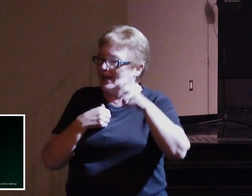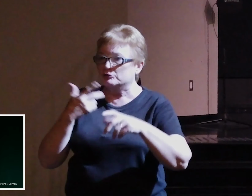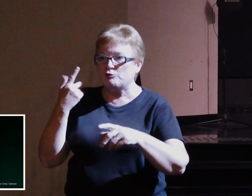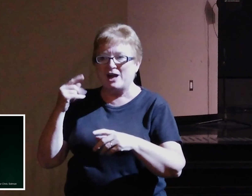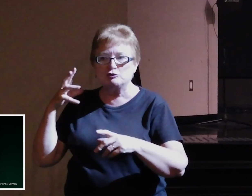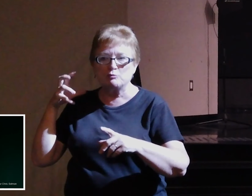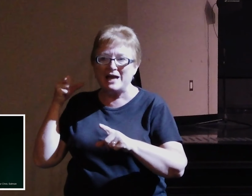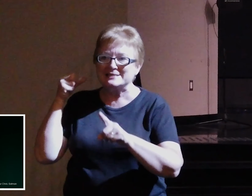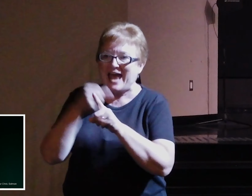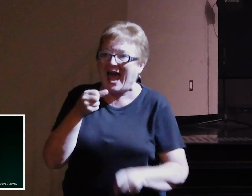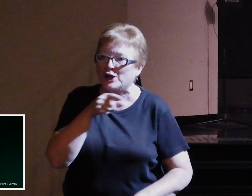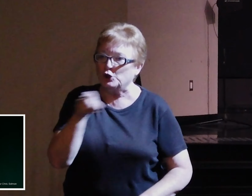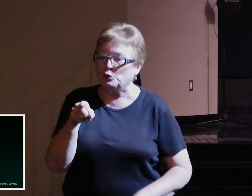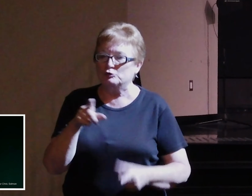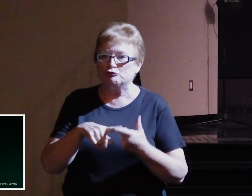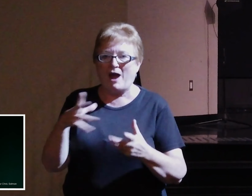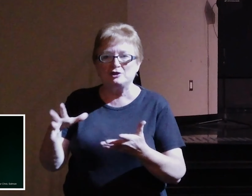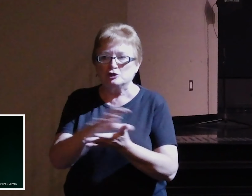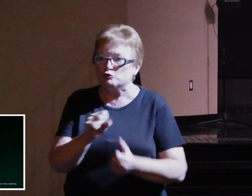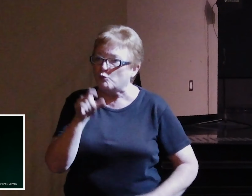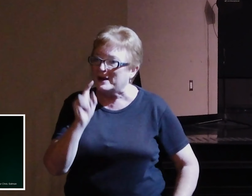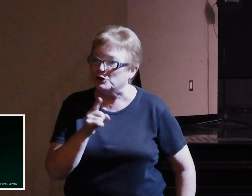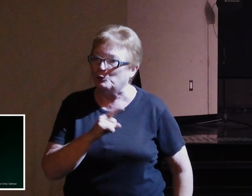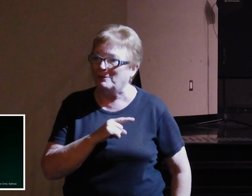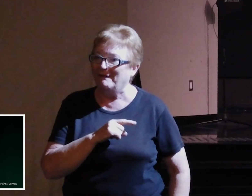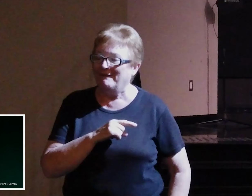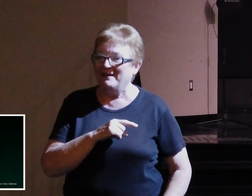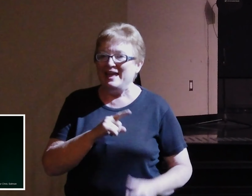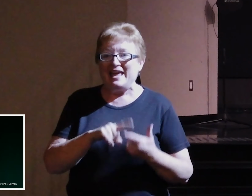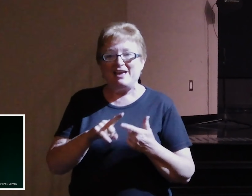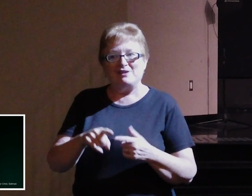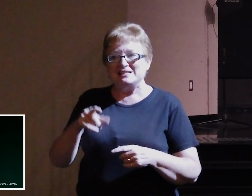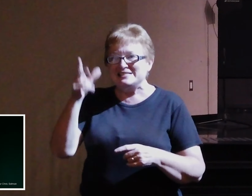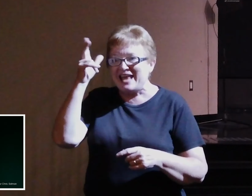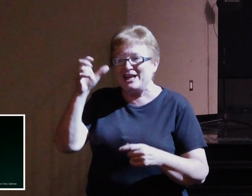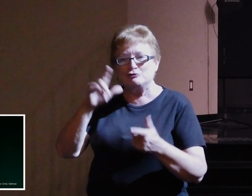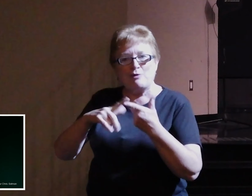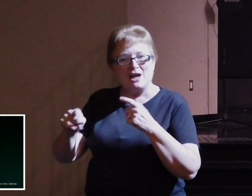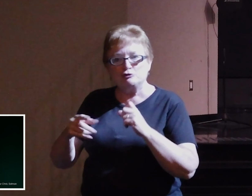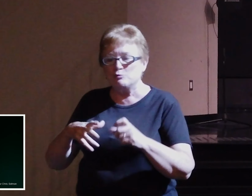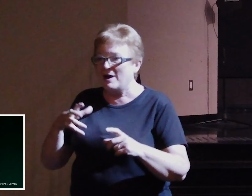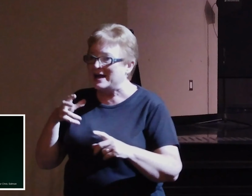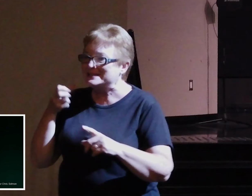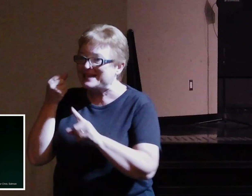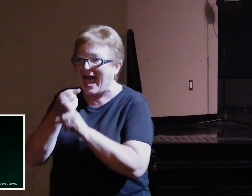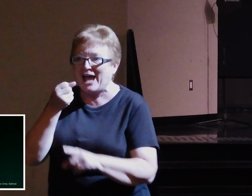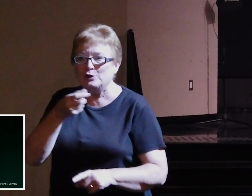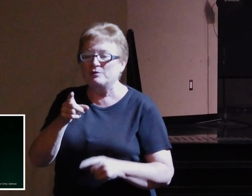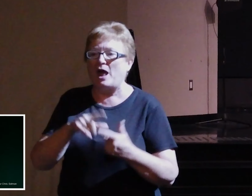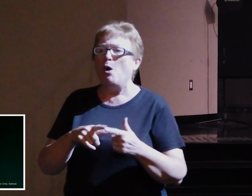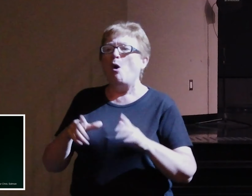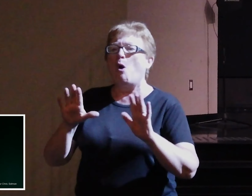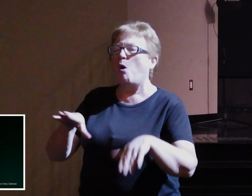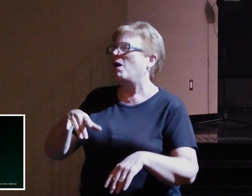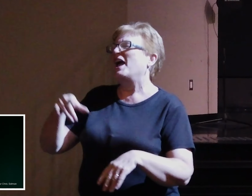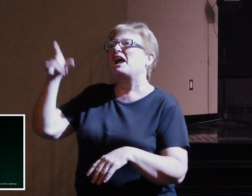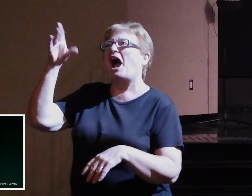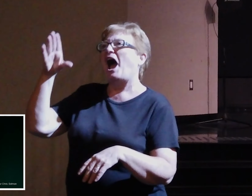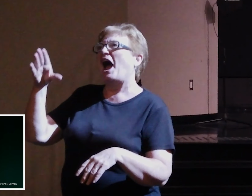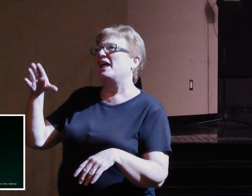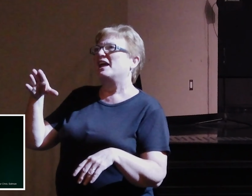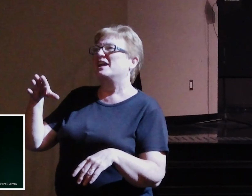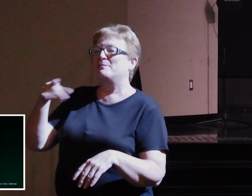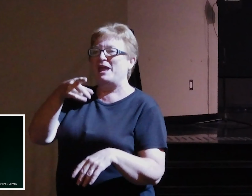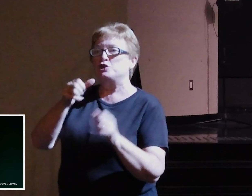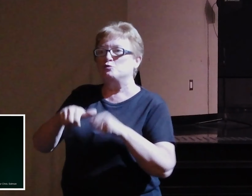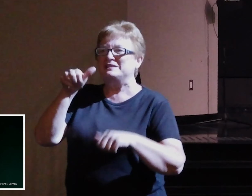roaring lion seeking who he can devour. If he can attack the notion that God loves you and make you doubt that,